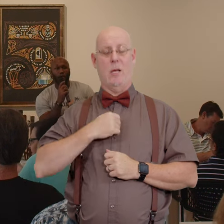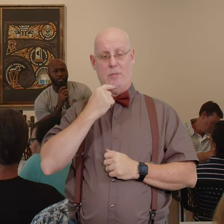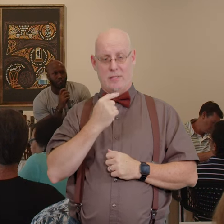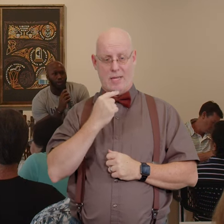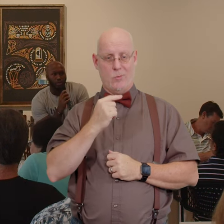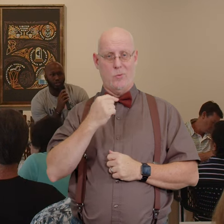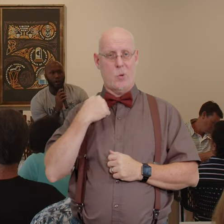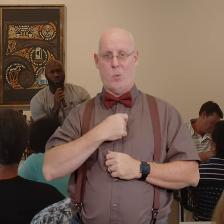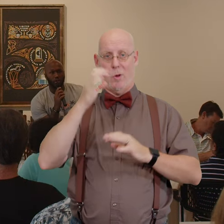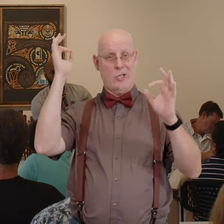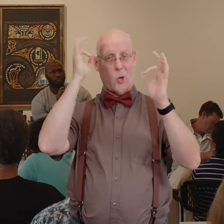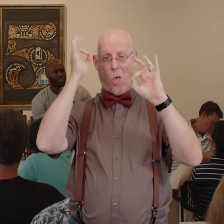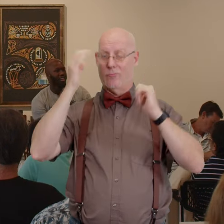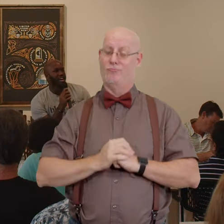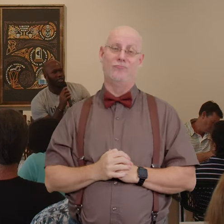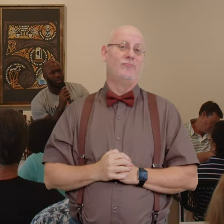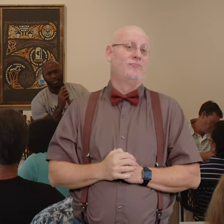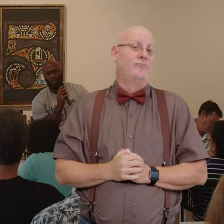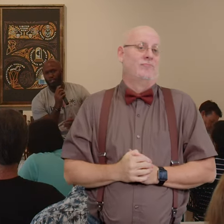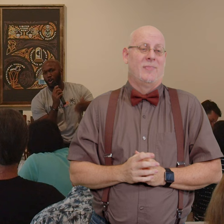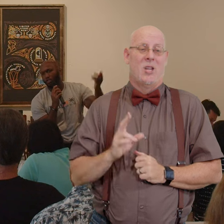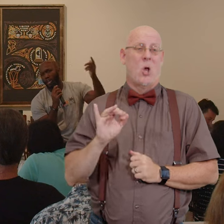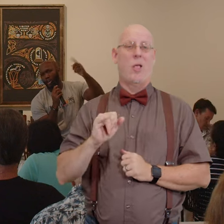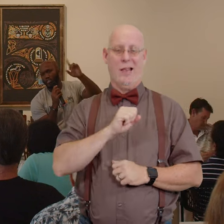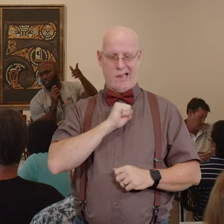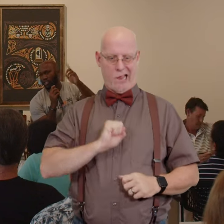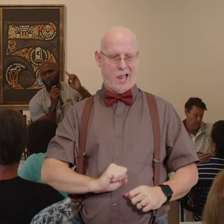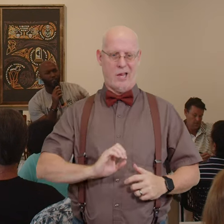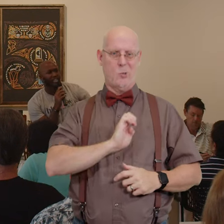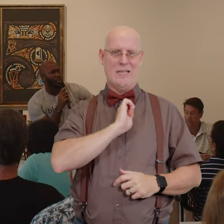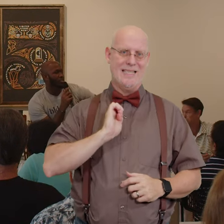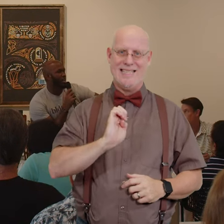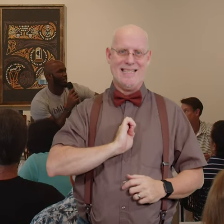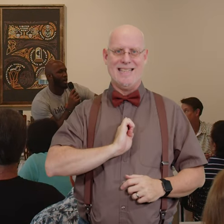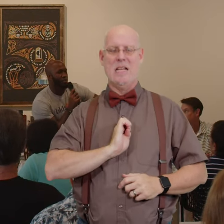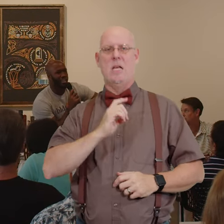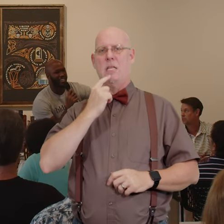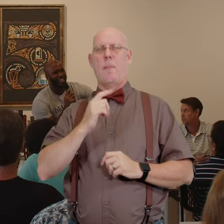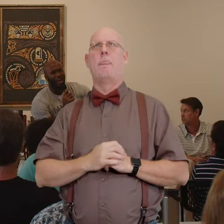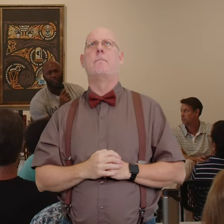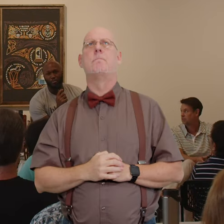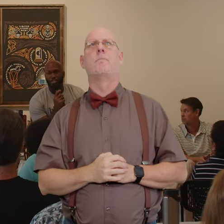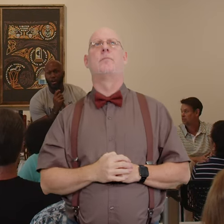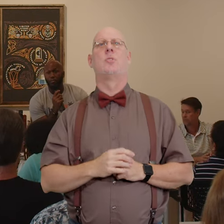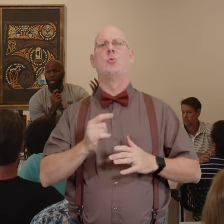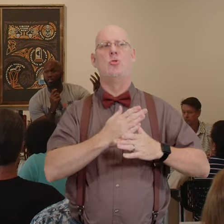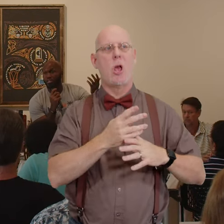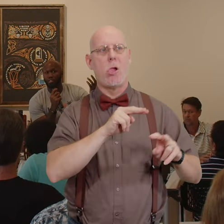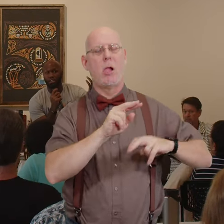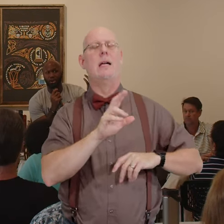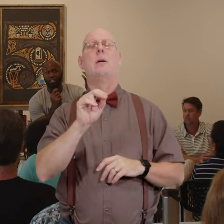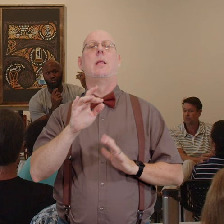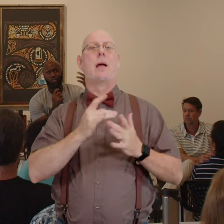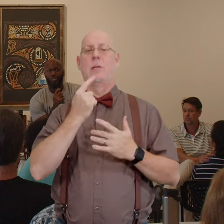So I would say that we don't know. So there's no like S on the chest or E on the chest waiting for them to share. But